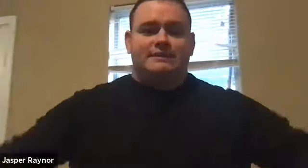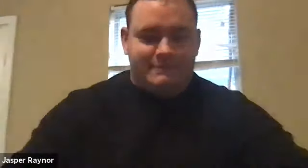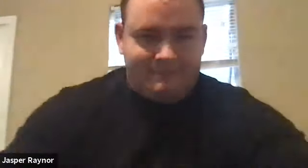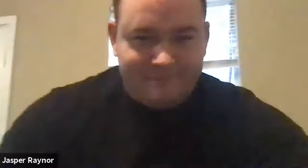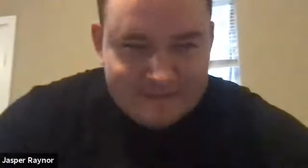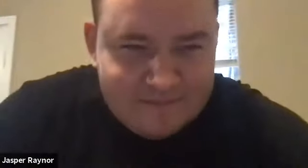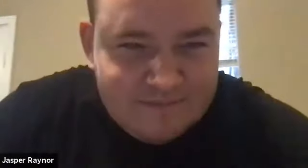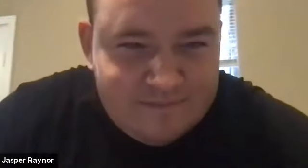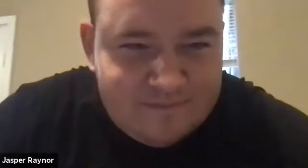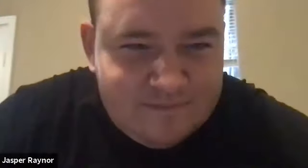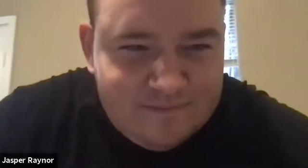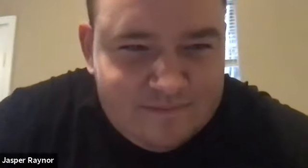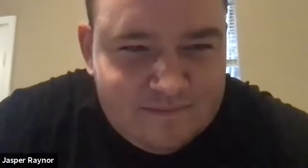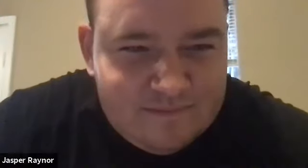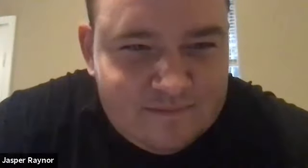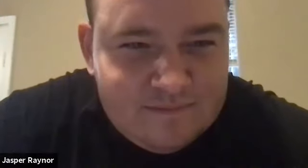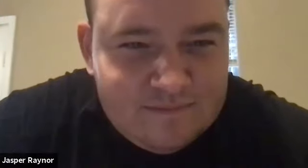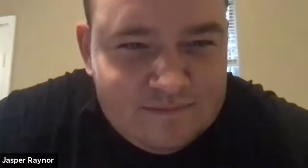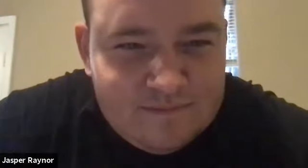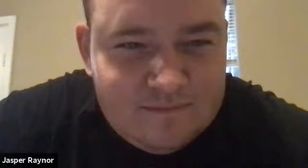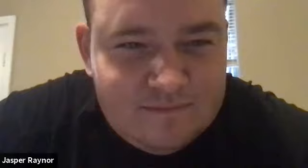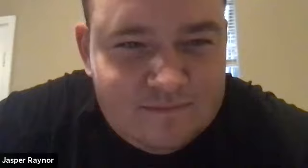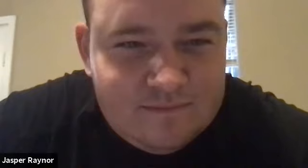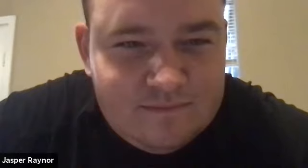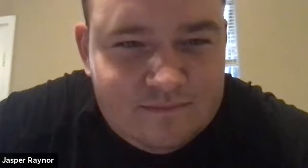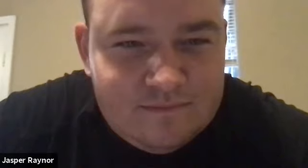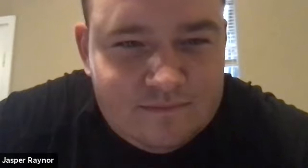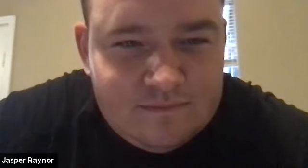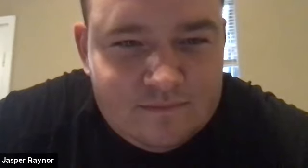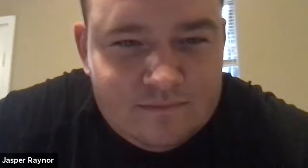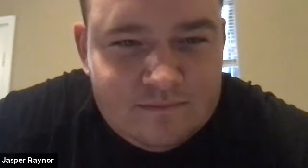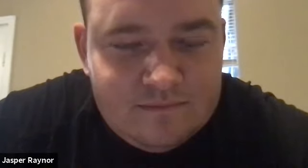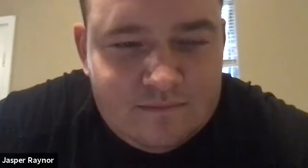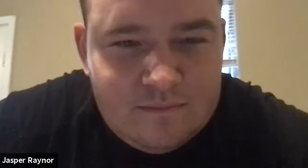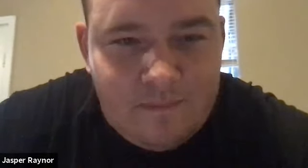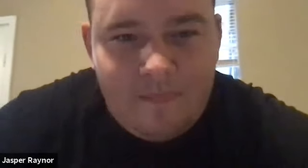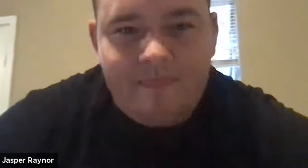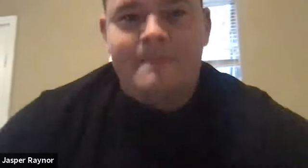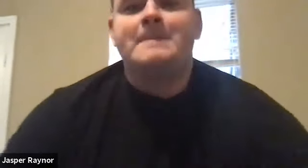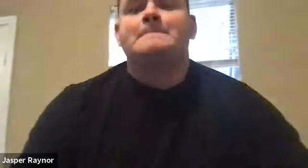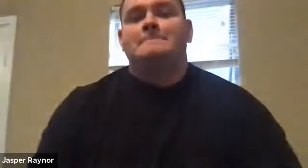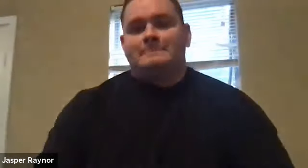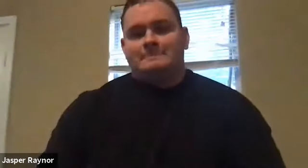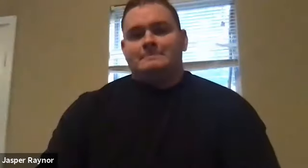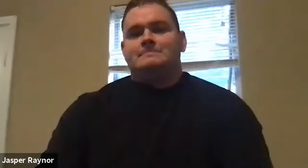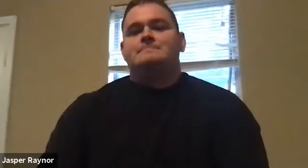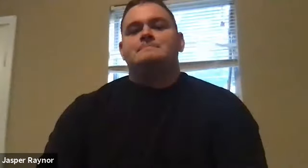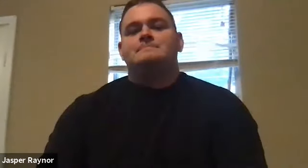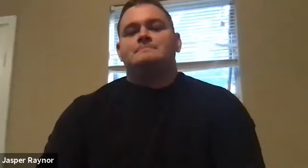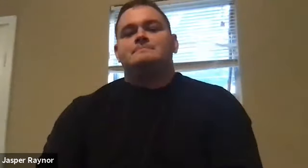Yes, ma'am. Do you move your hand, like if you're looking at a piece of paper, you see the left number first, but would